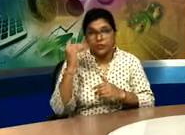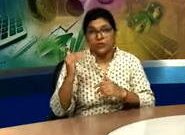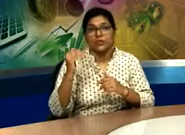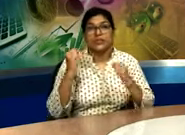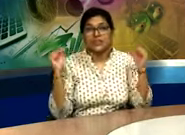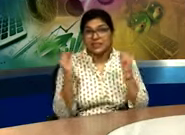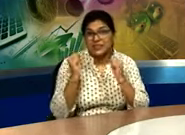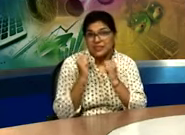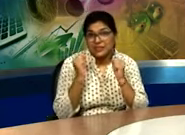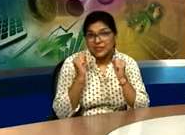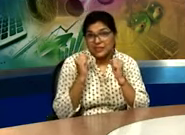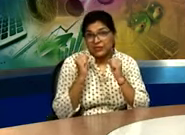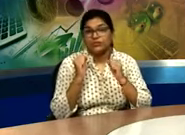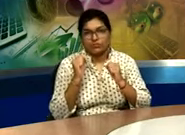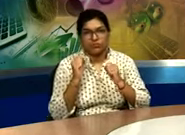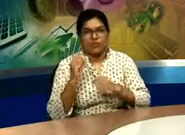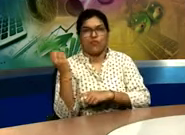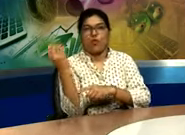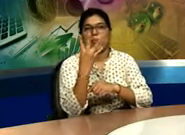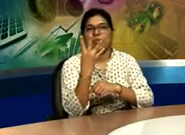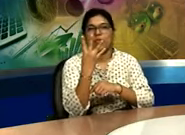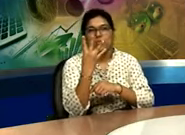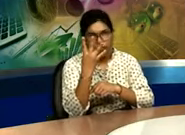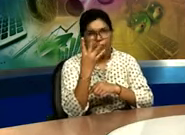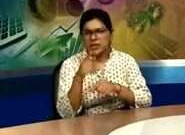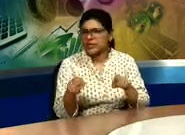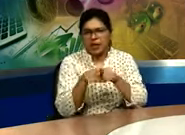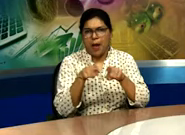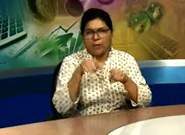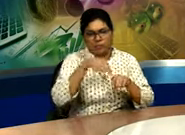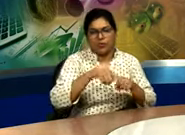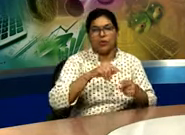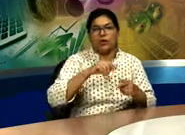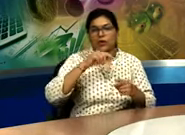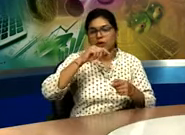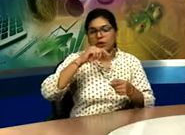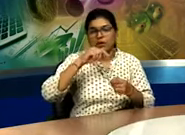both the seasons are about 6 months long.